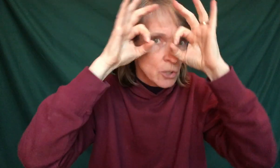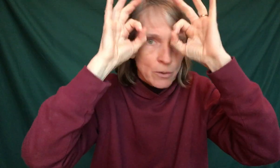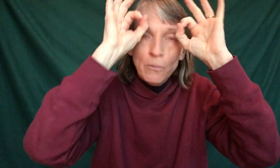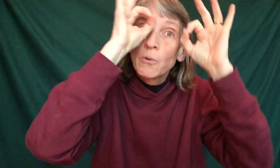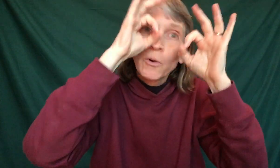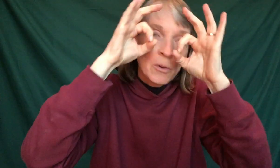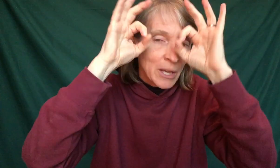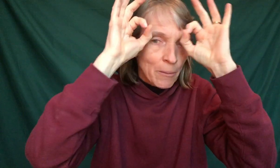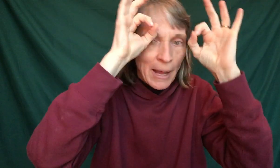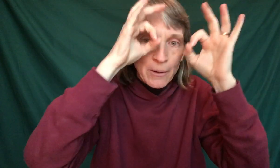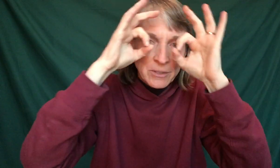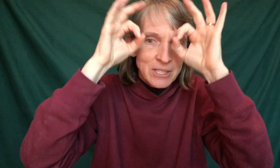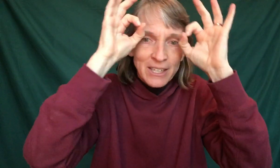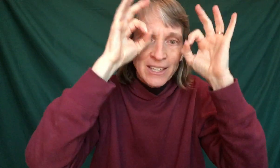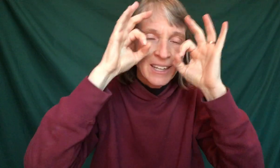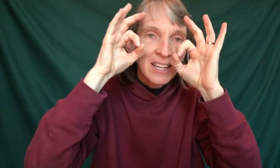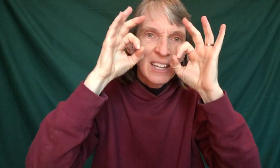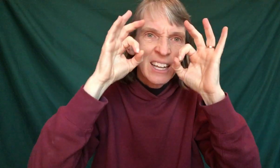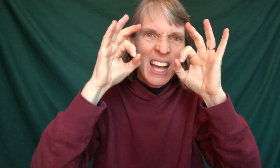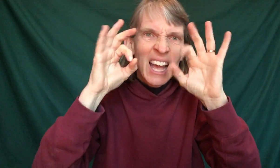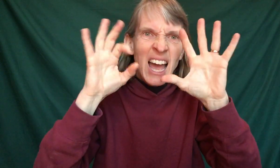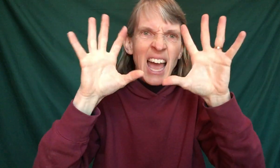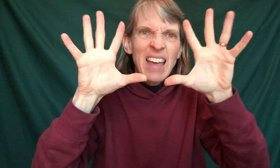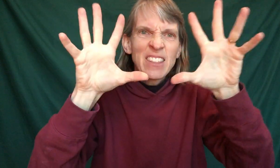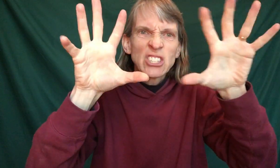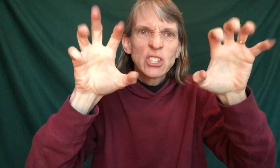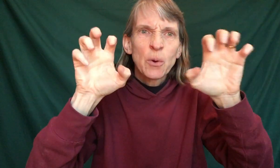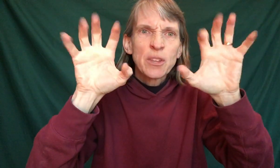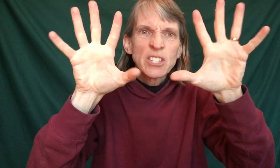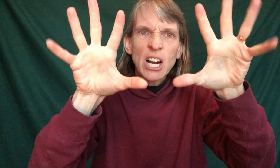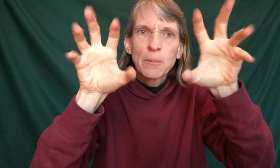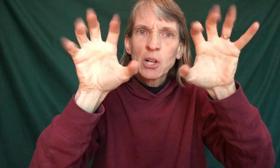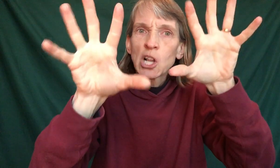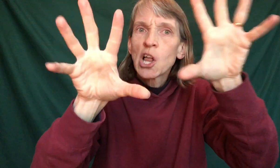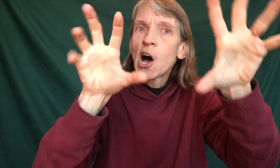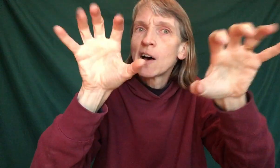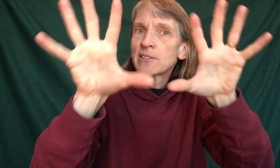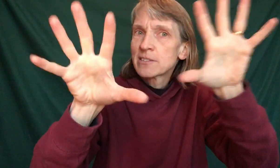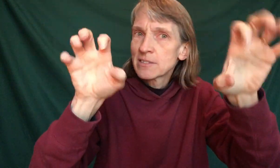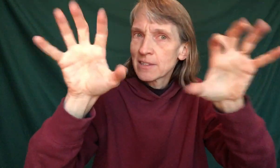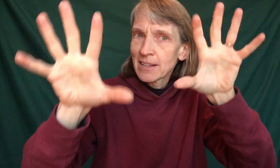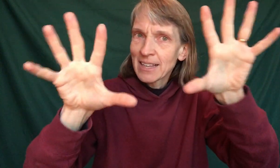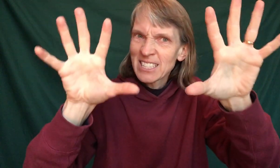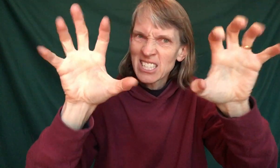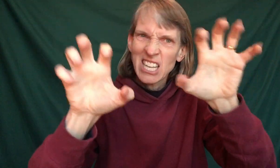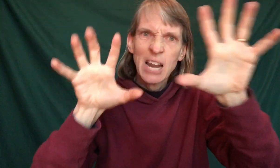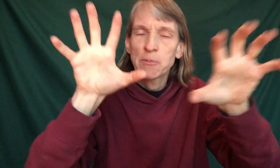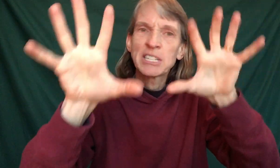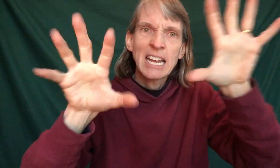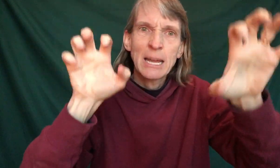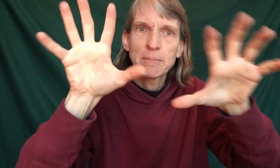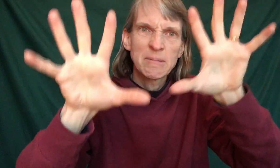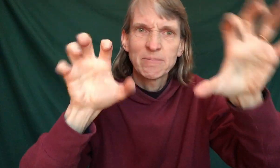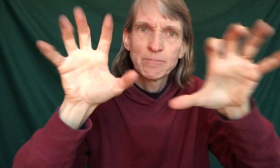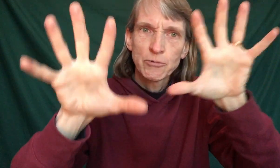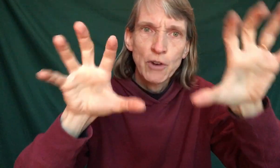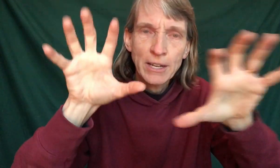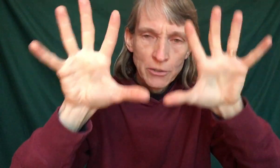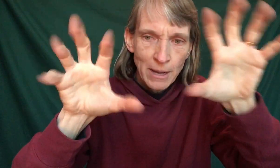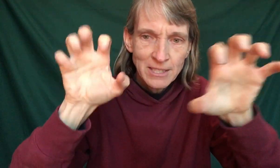them rolling around. And then showed their terrible claws. I like to just kind of pretend I'm trying to threaten